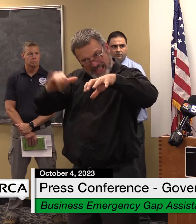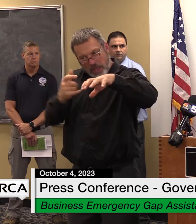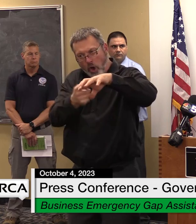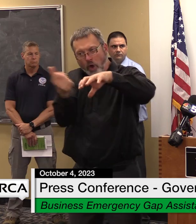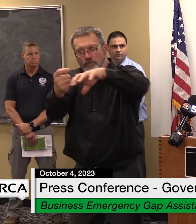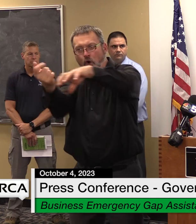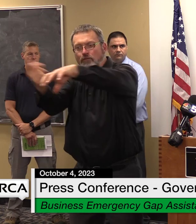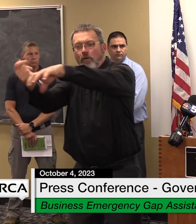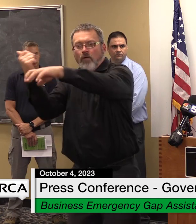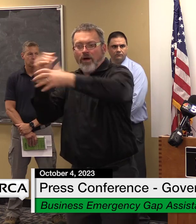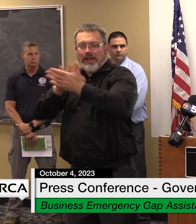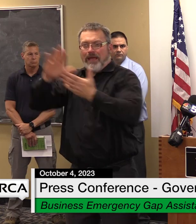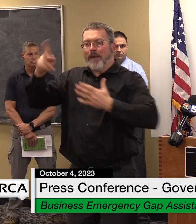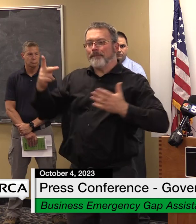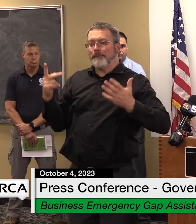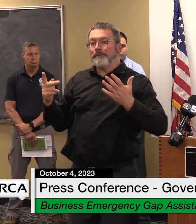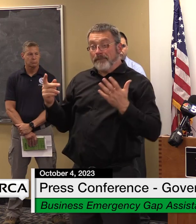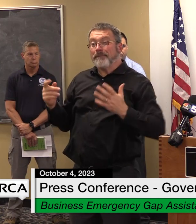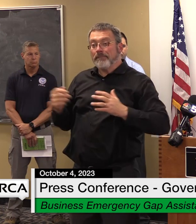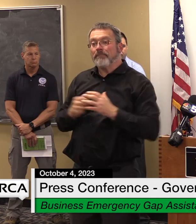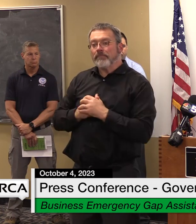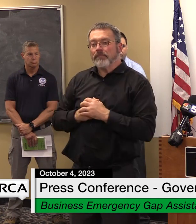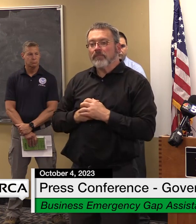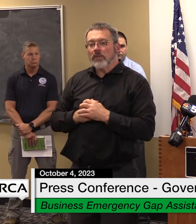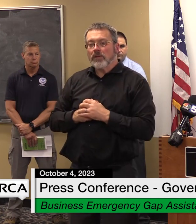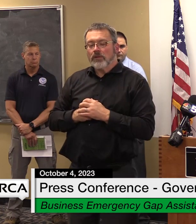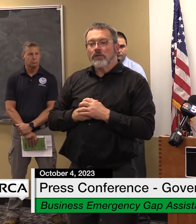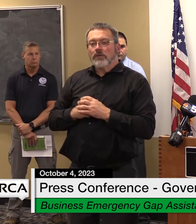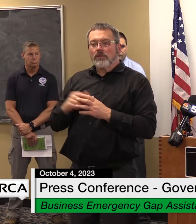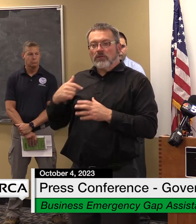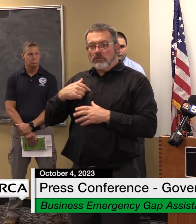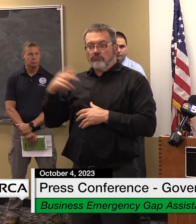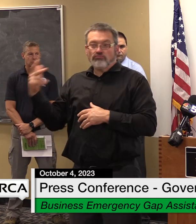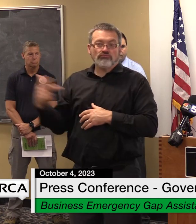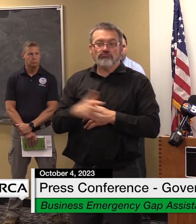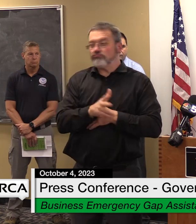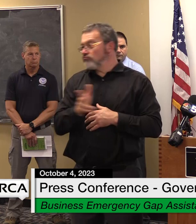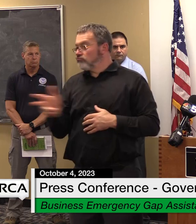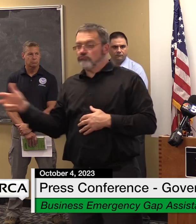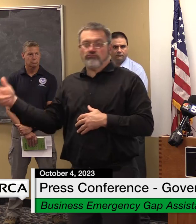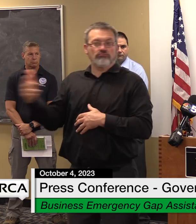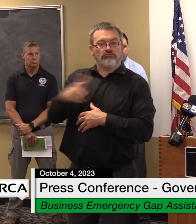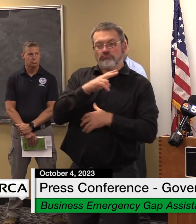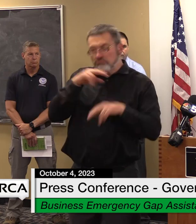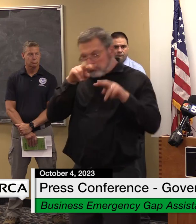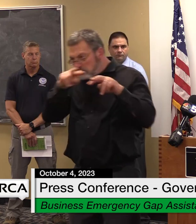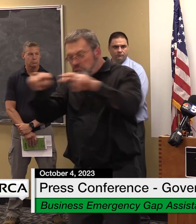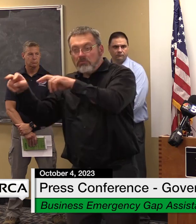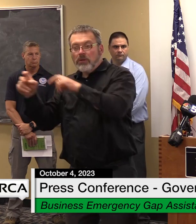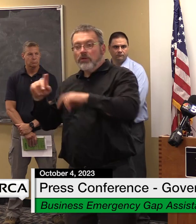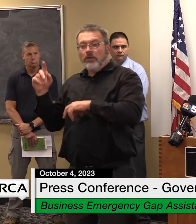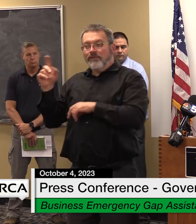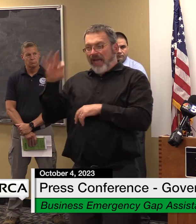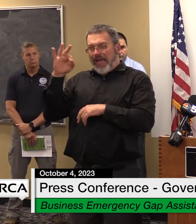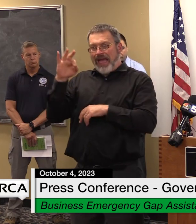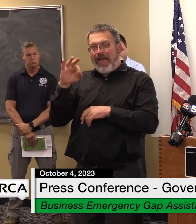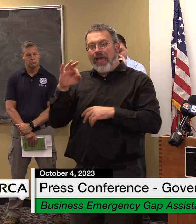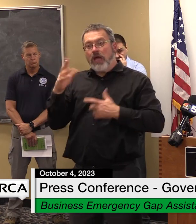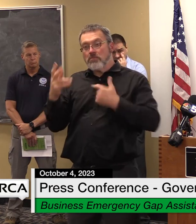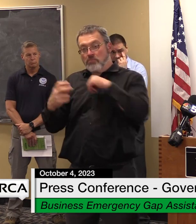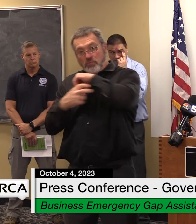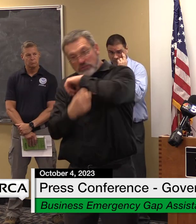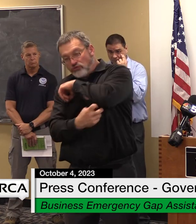to drive literally hundreds of miles of our waterway to help us scout problems with debris at bridges and